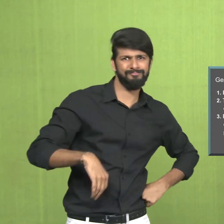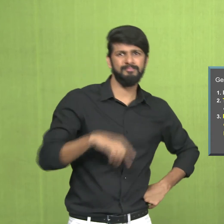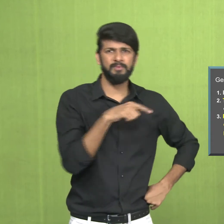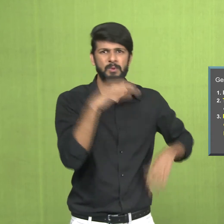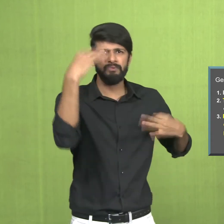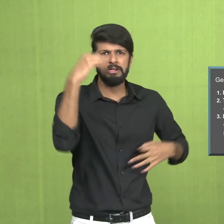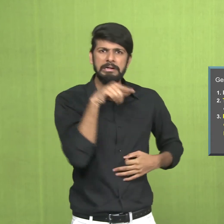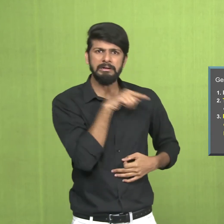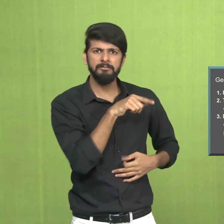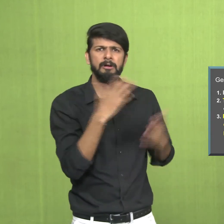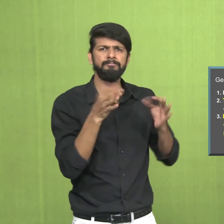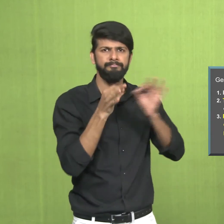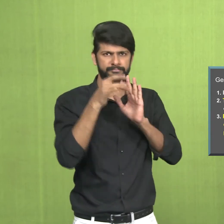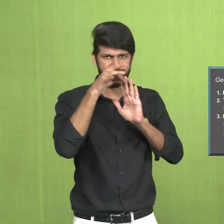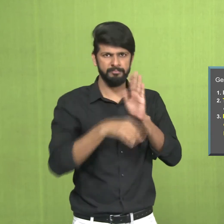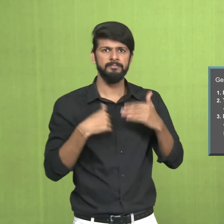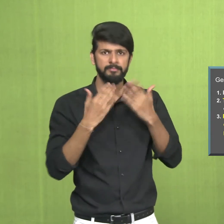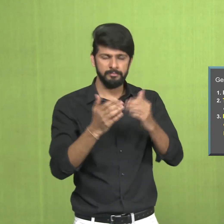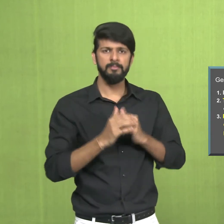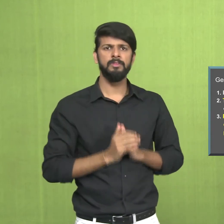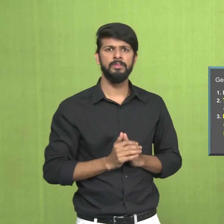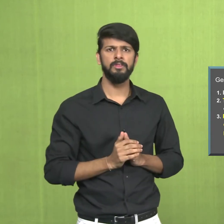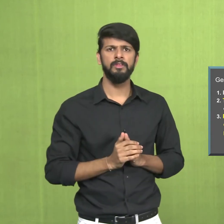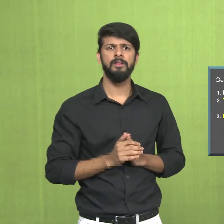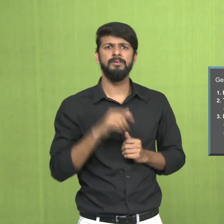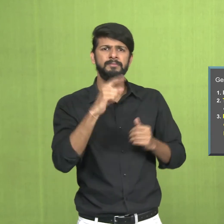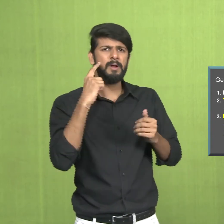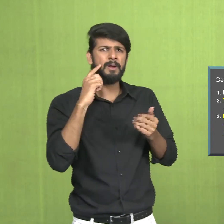Now the general introduction for the Indus dancing girl.